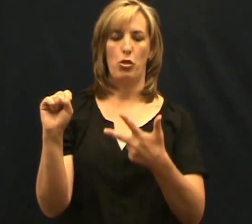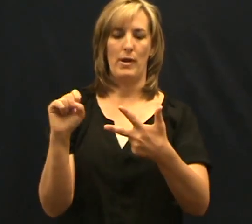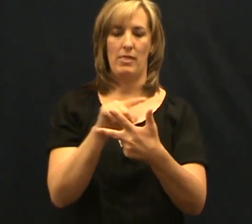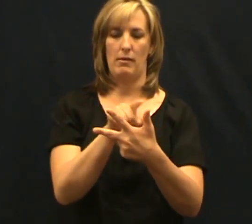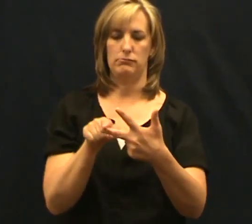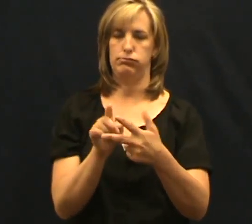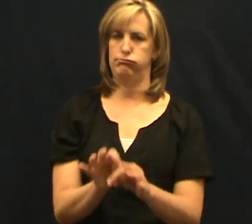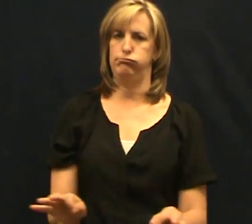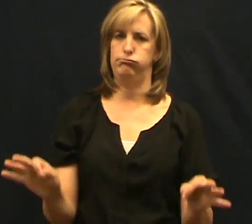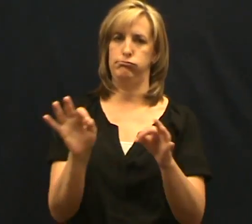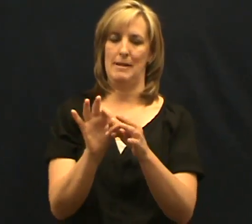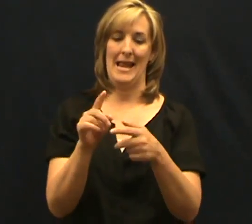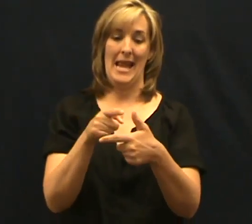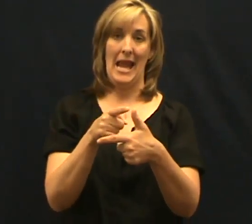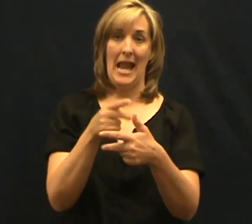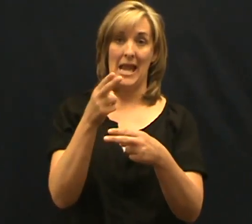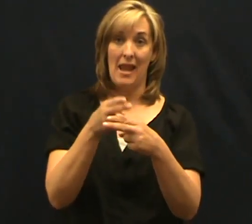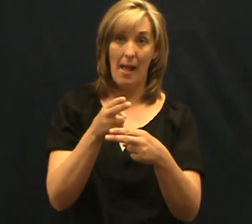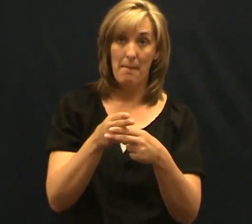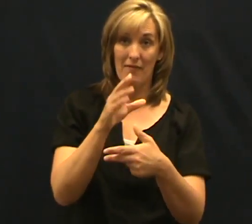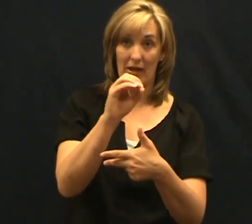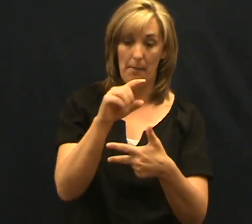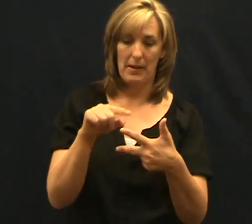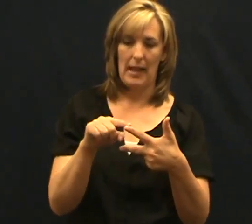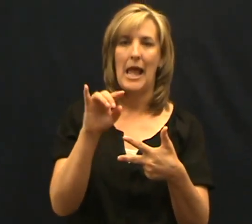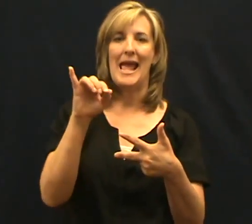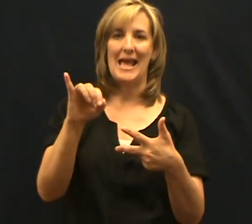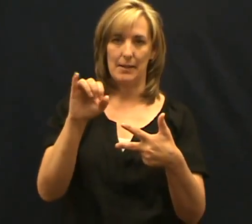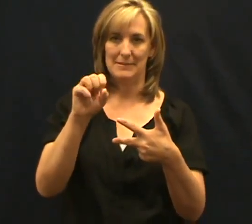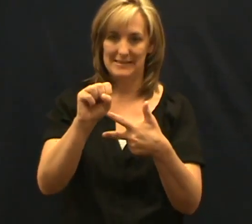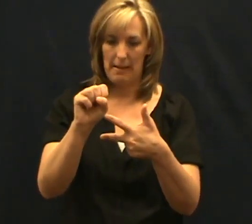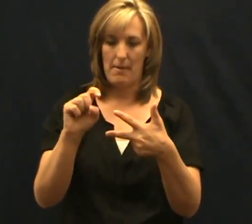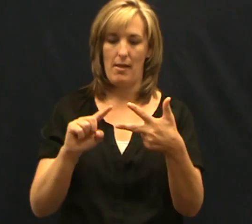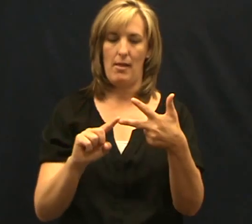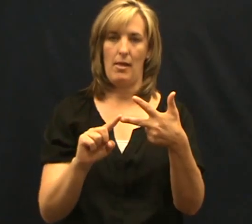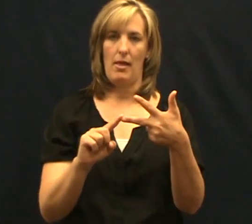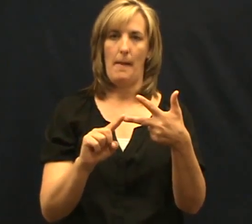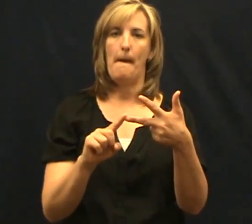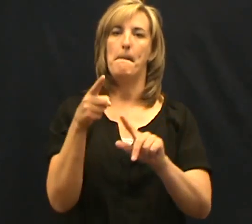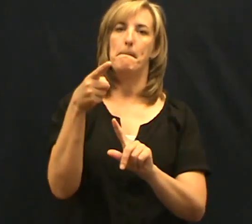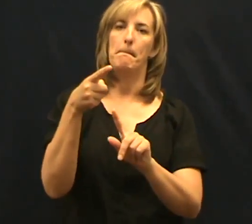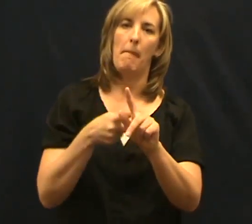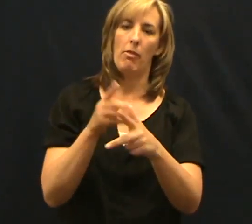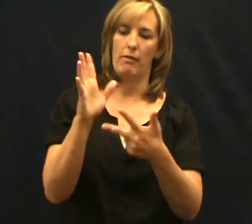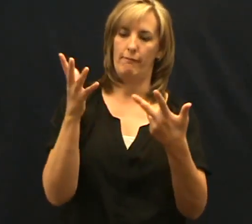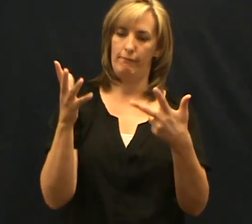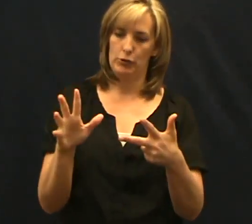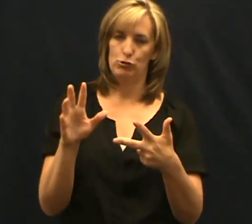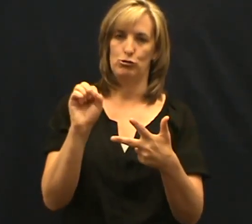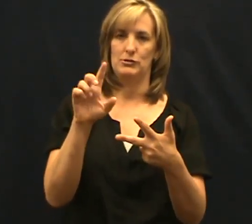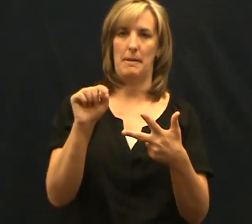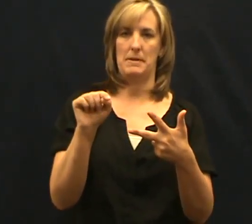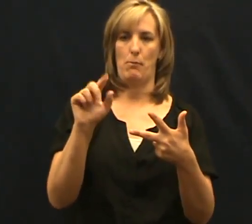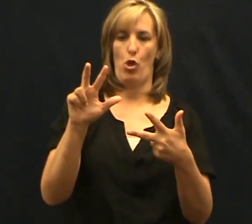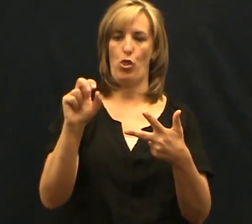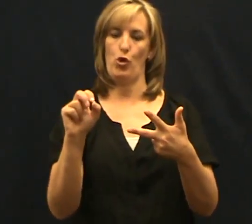that it's an income statement, and look at that third line. For the month ended September 30, 2010, what we have to do here